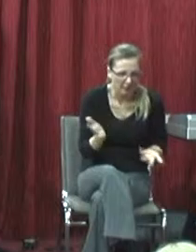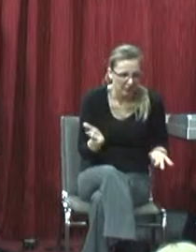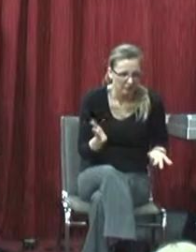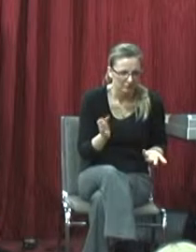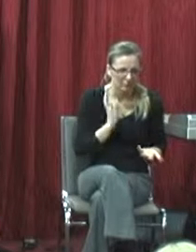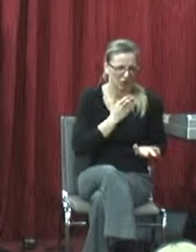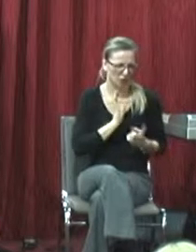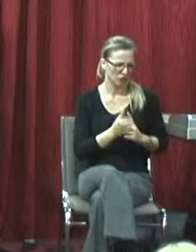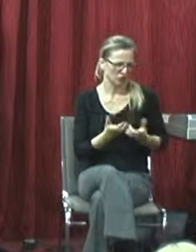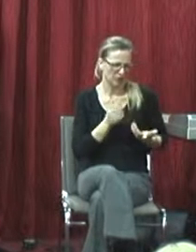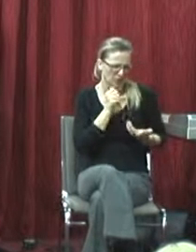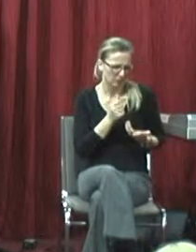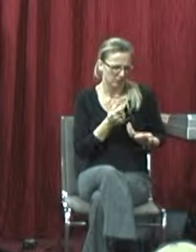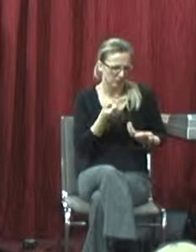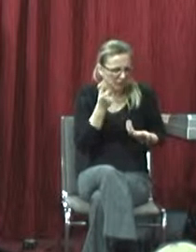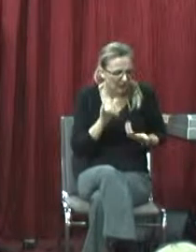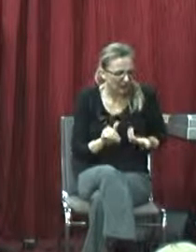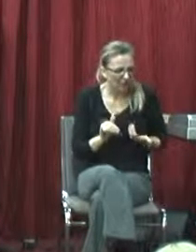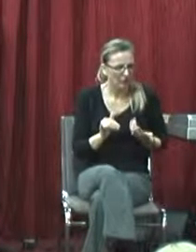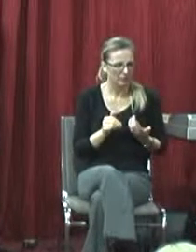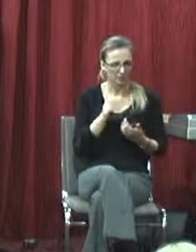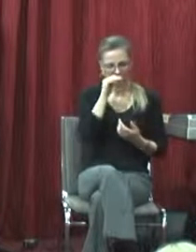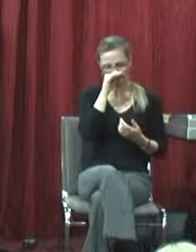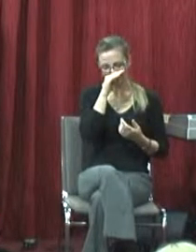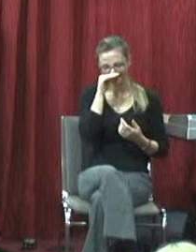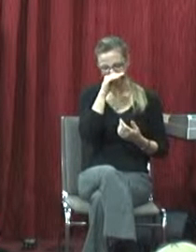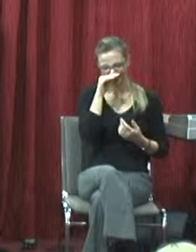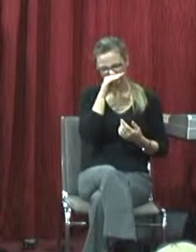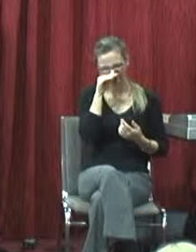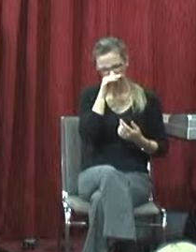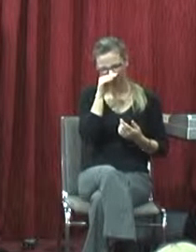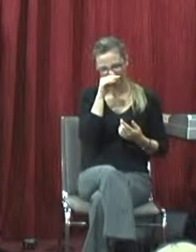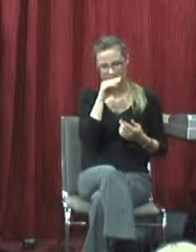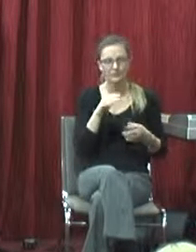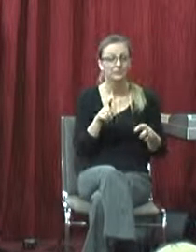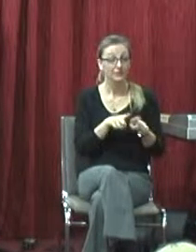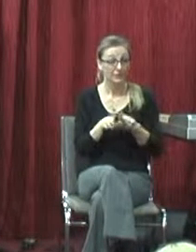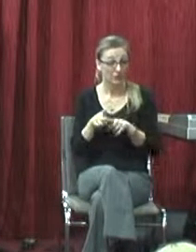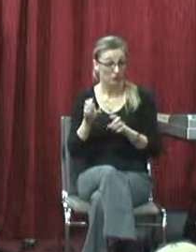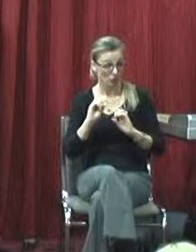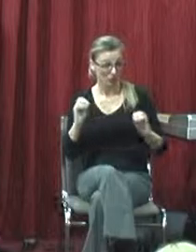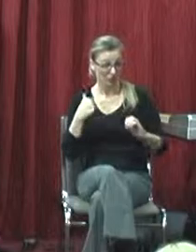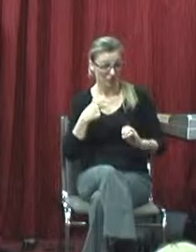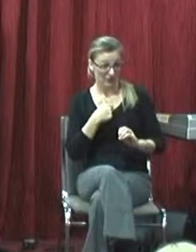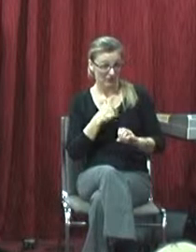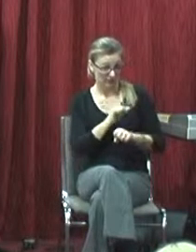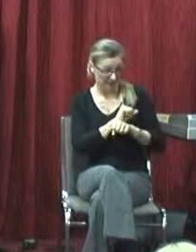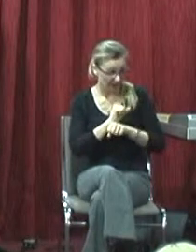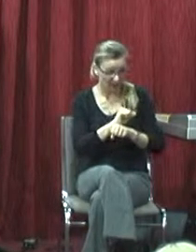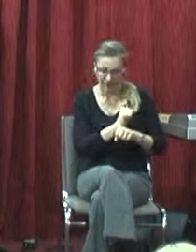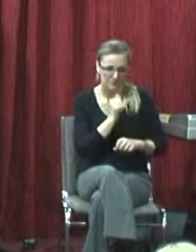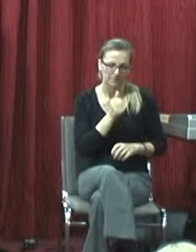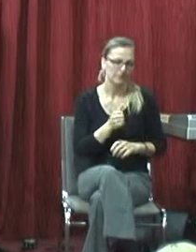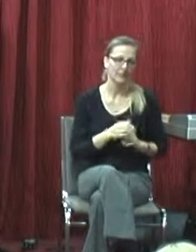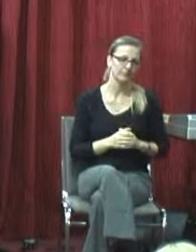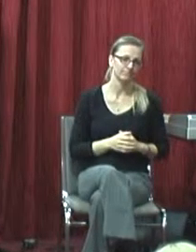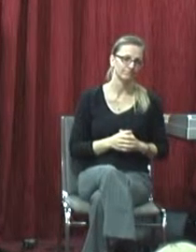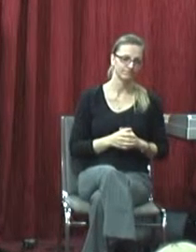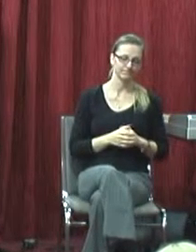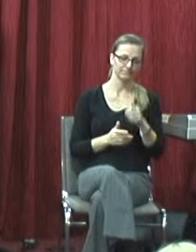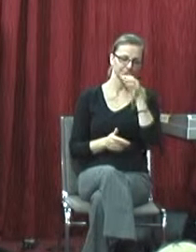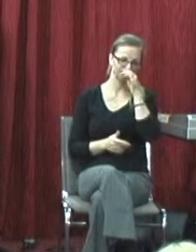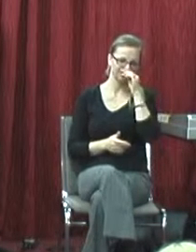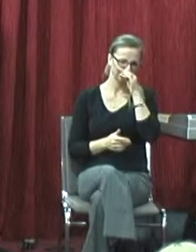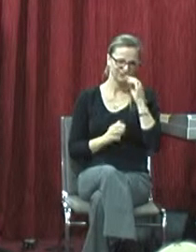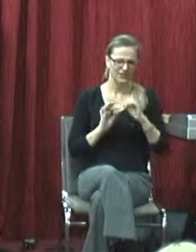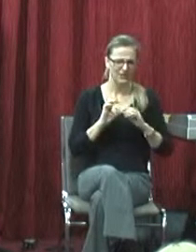So how do we understand this? Also, none of us are slaves, praise God, right? So how do we understand